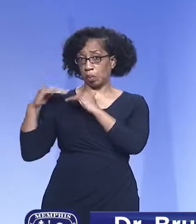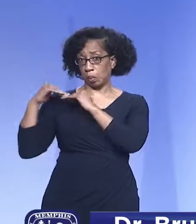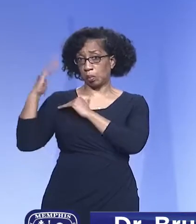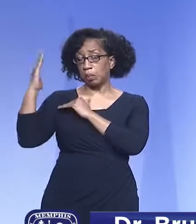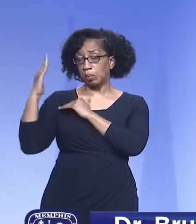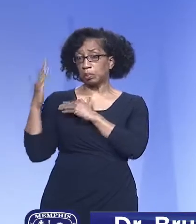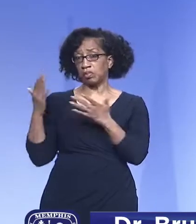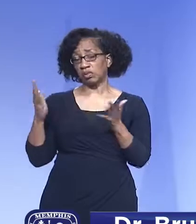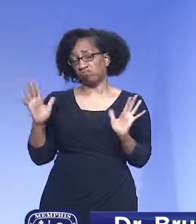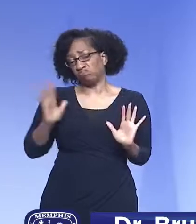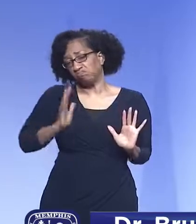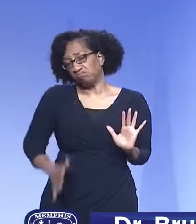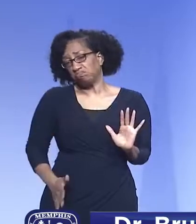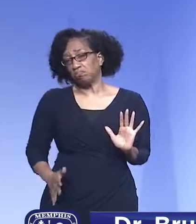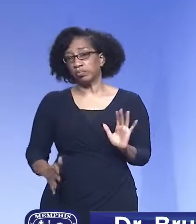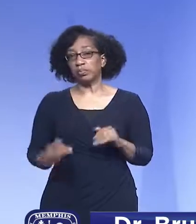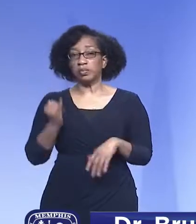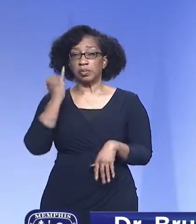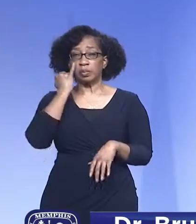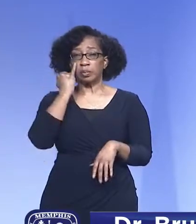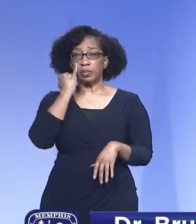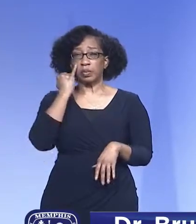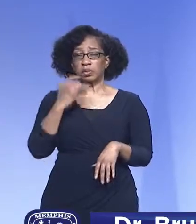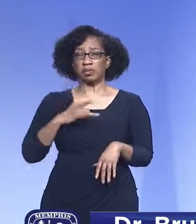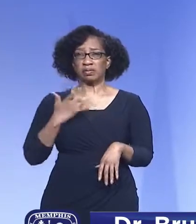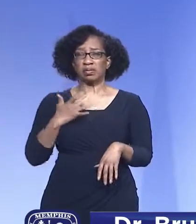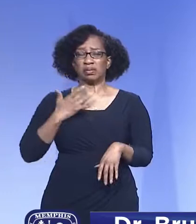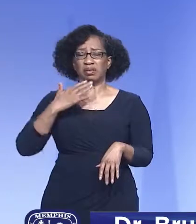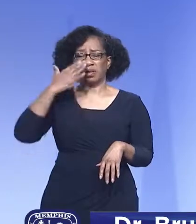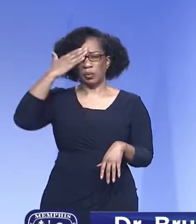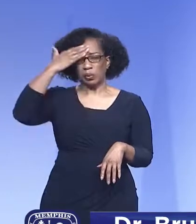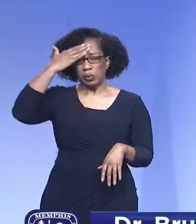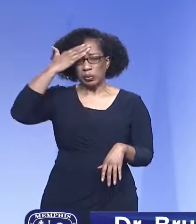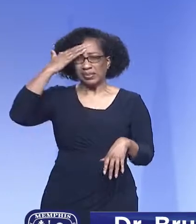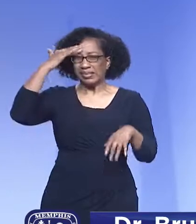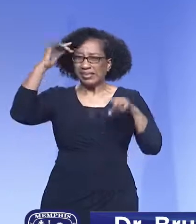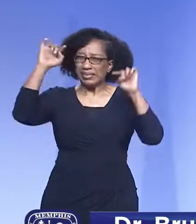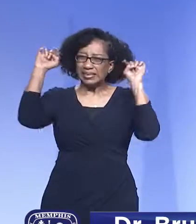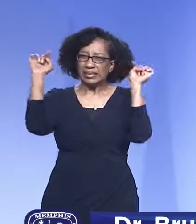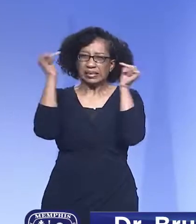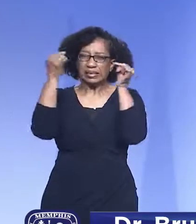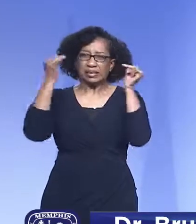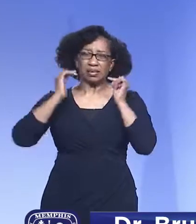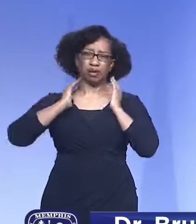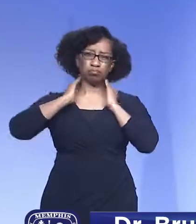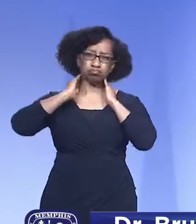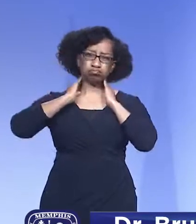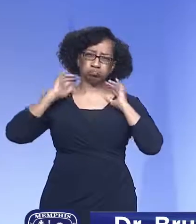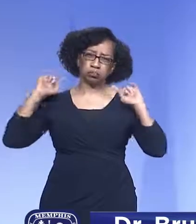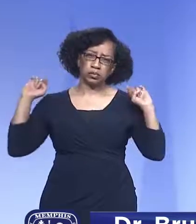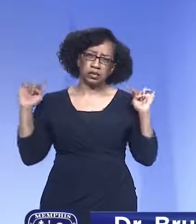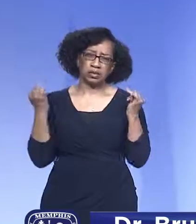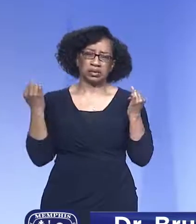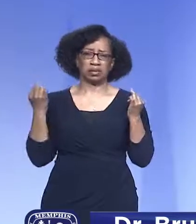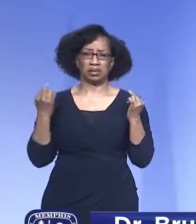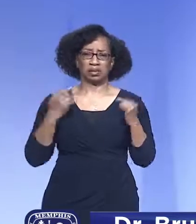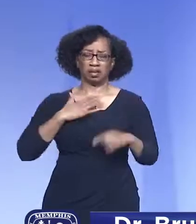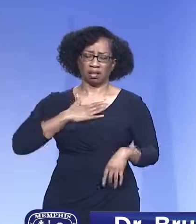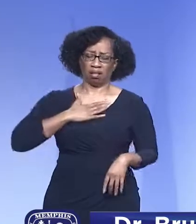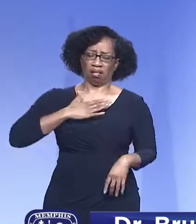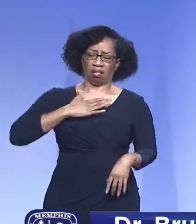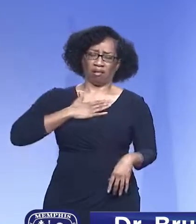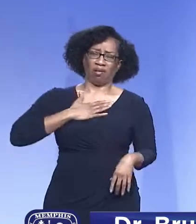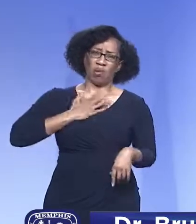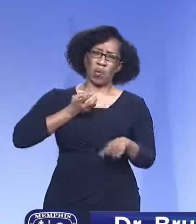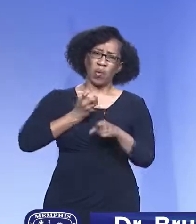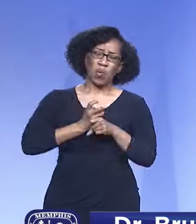having symptoms such as severe headaches, leg pain, shortness of breath,